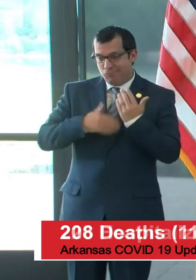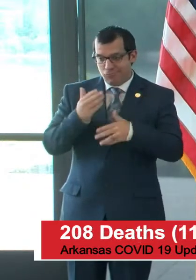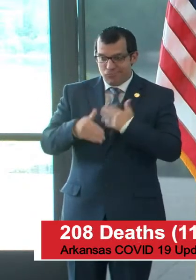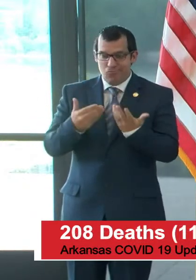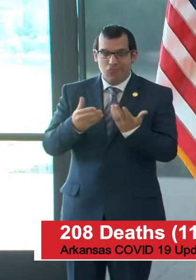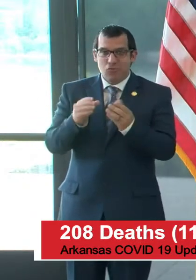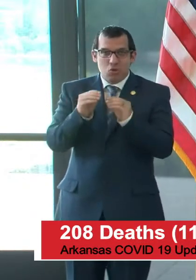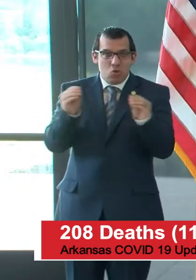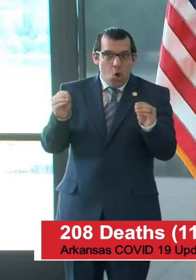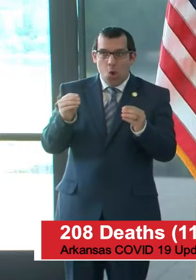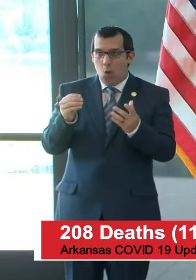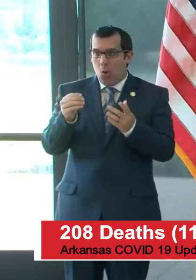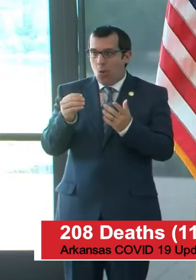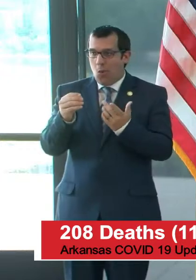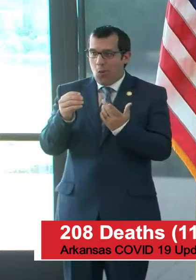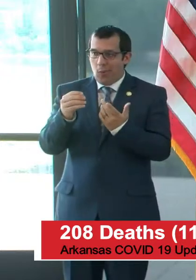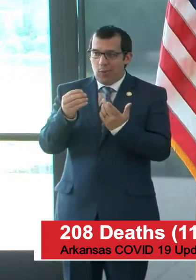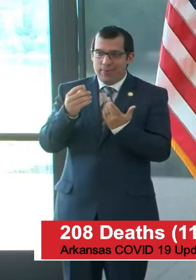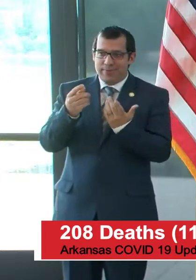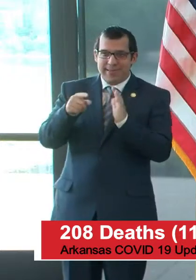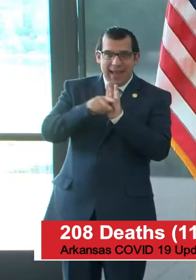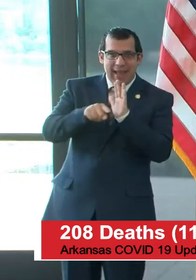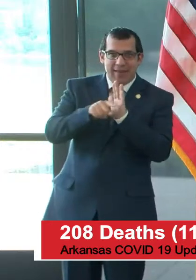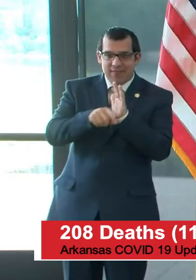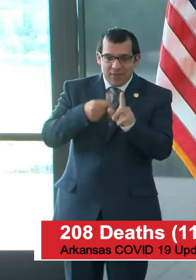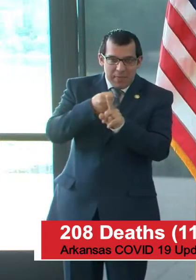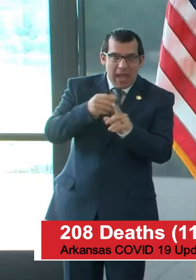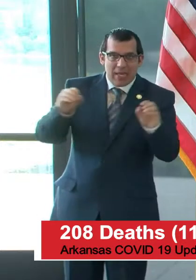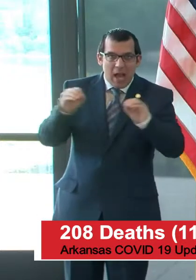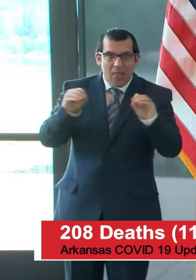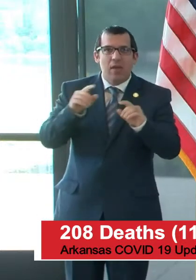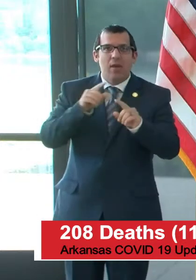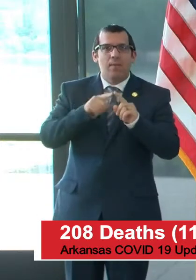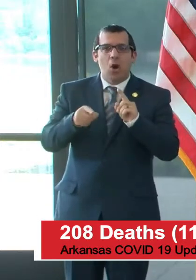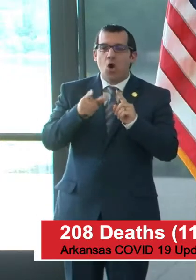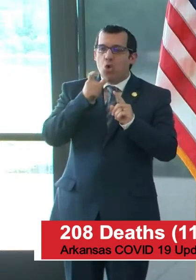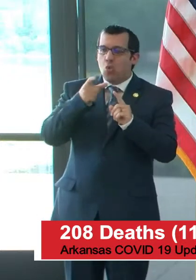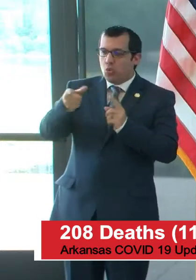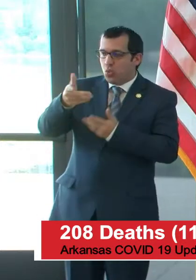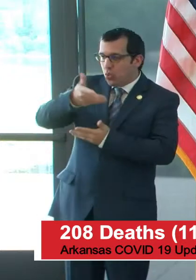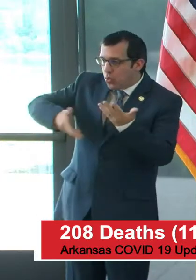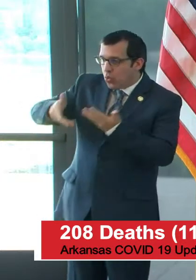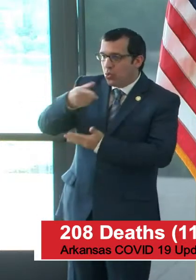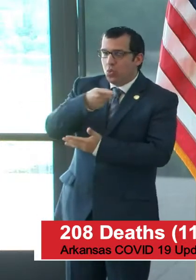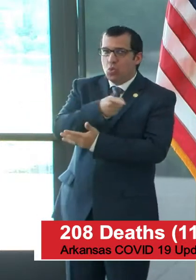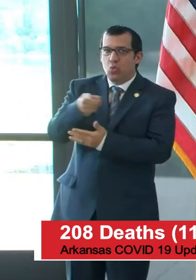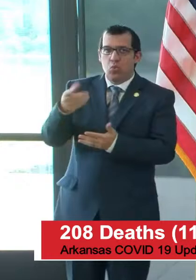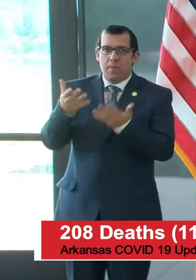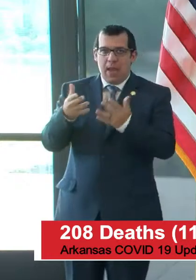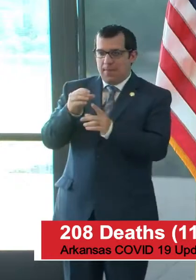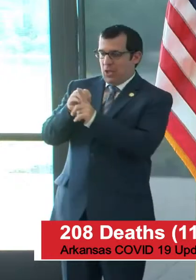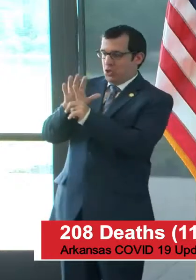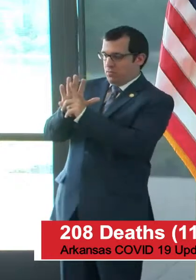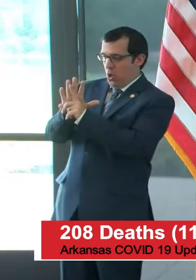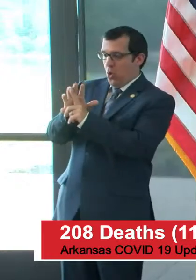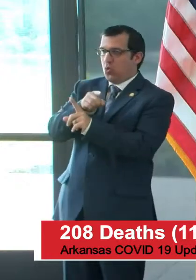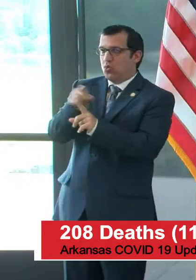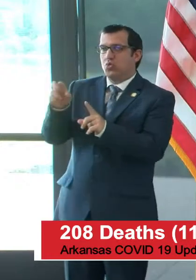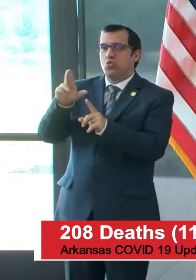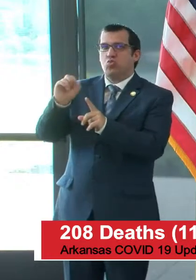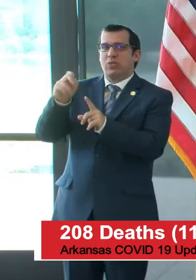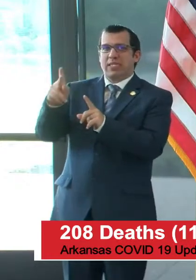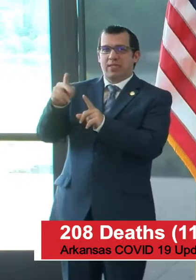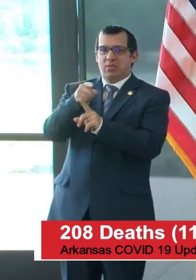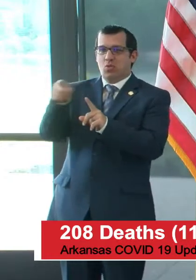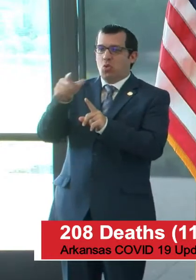and not have any repercussions, but who are you communicating with and who you might expose, and the vulnerability of